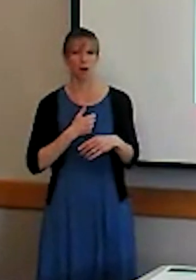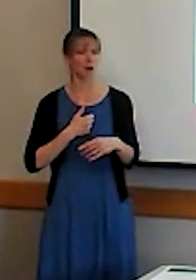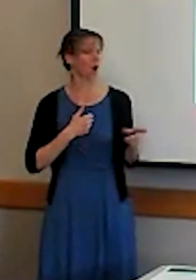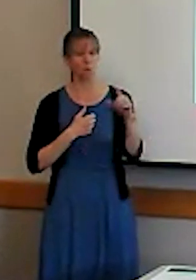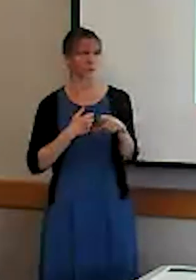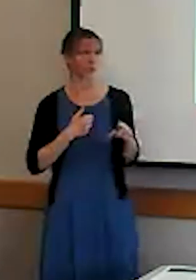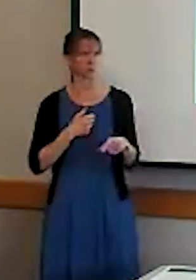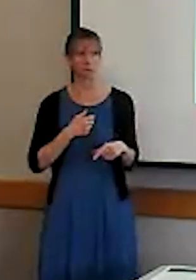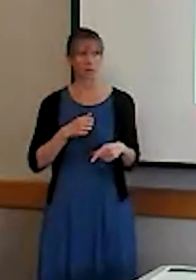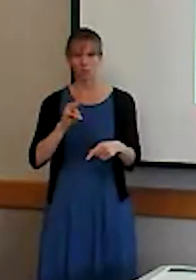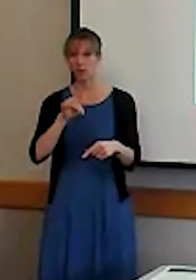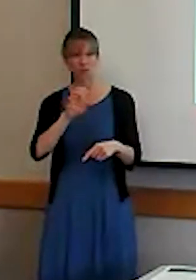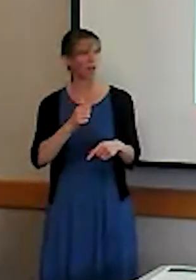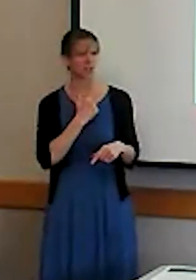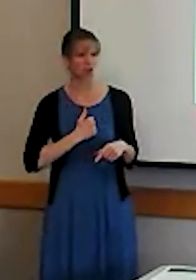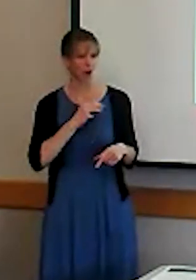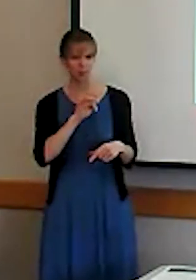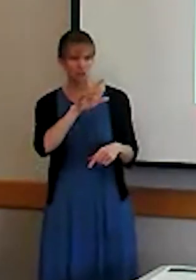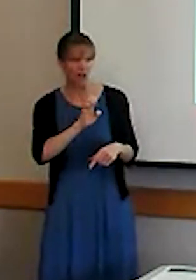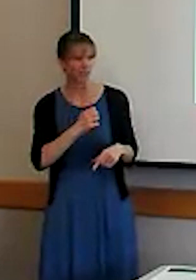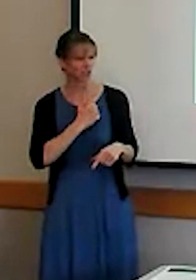Sorry. Michelle, sorry.